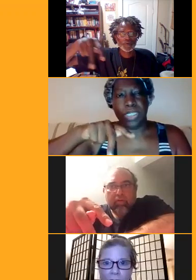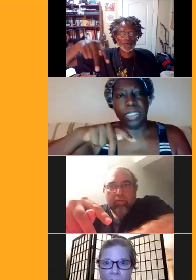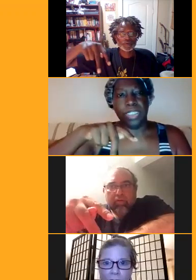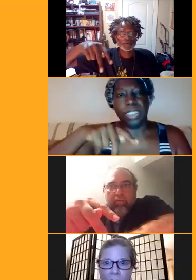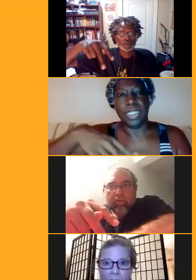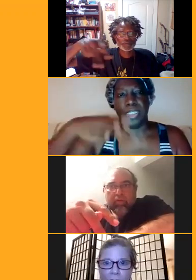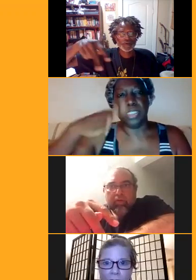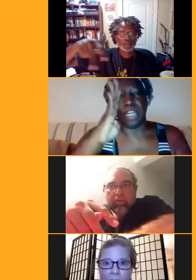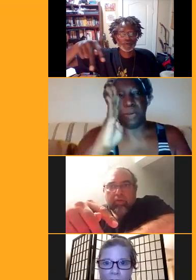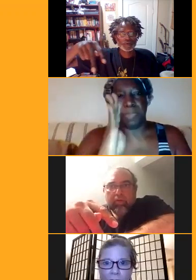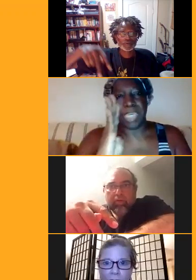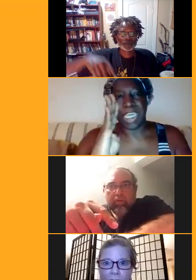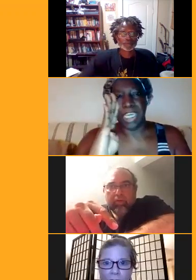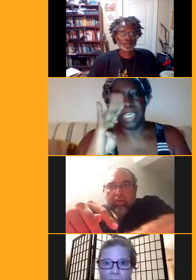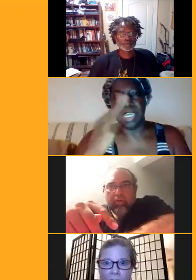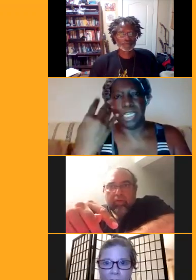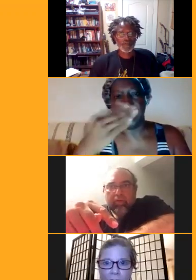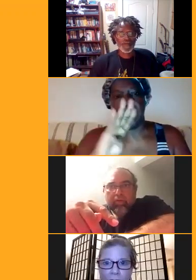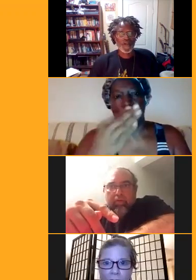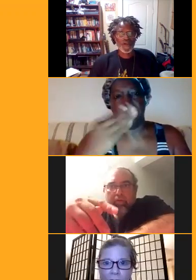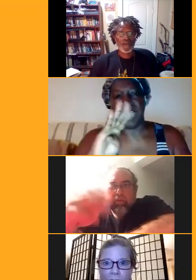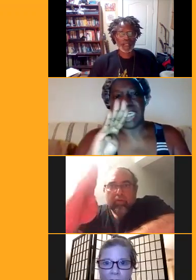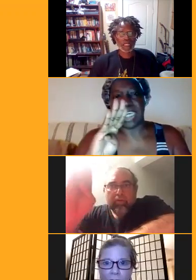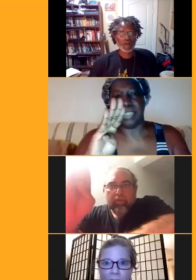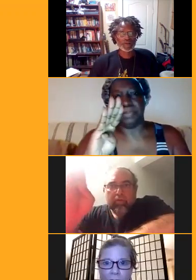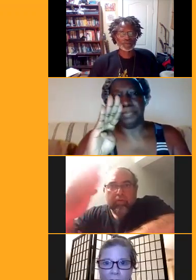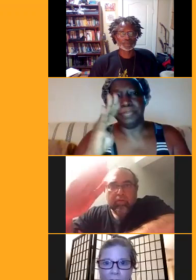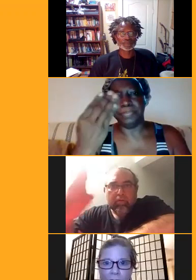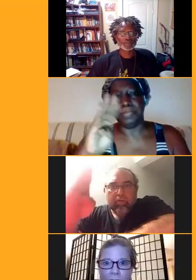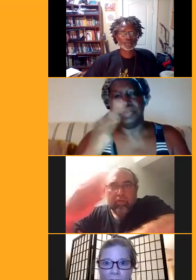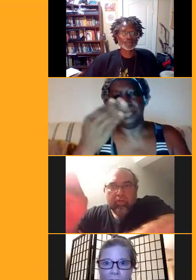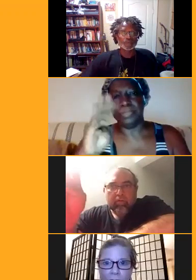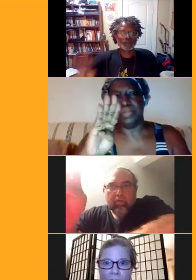Blue, the letter B. Flick it.